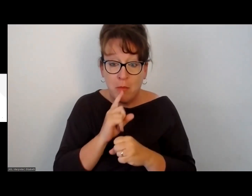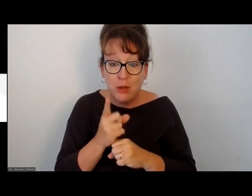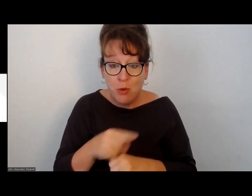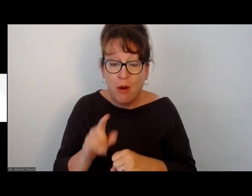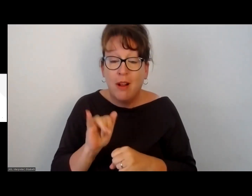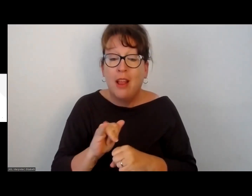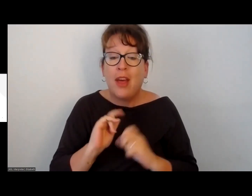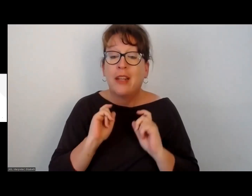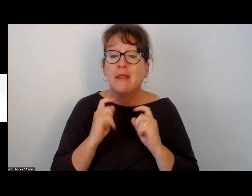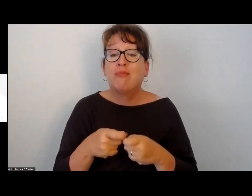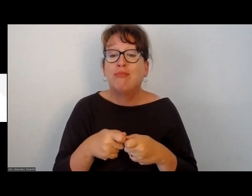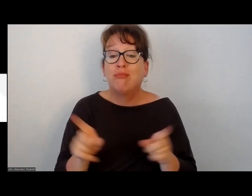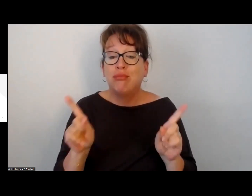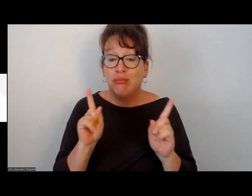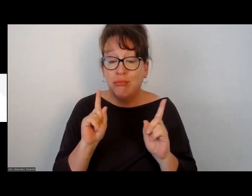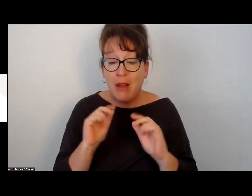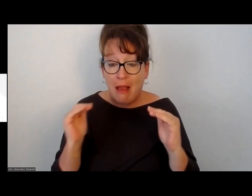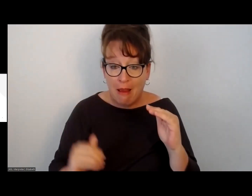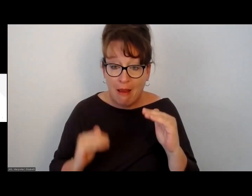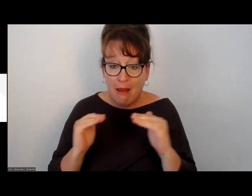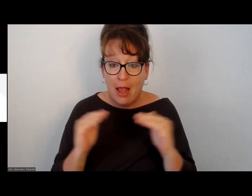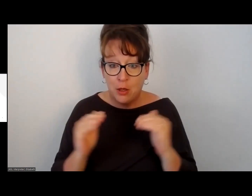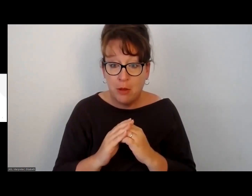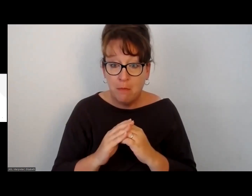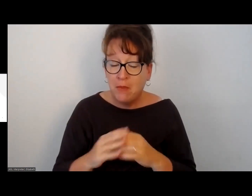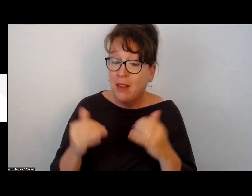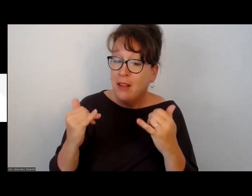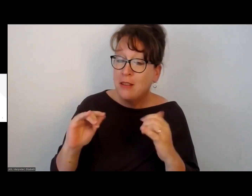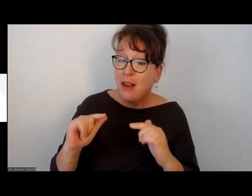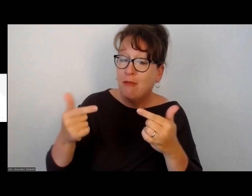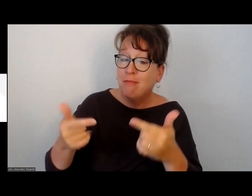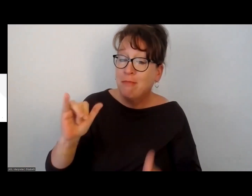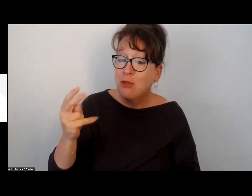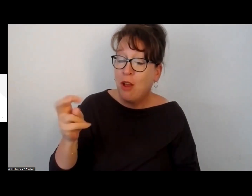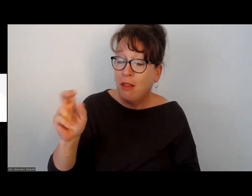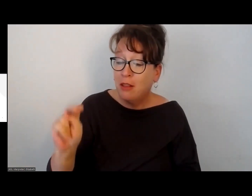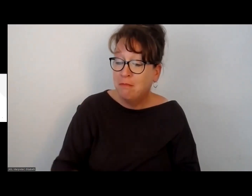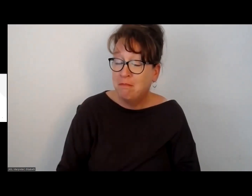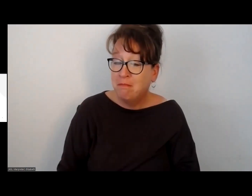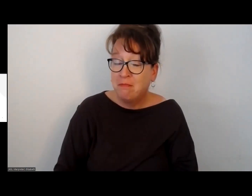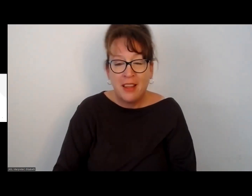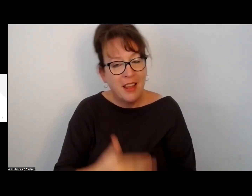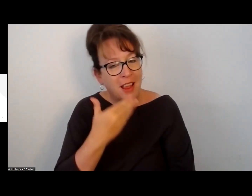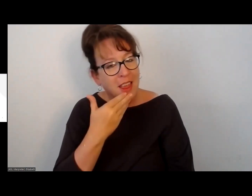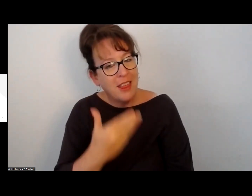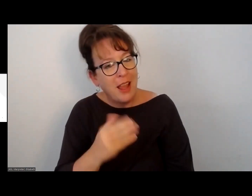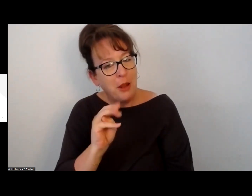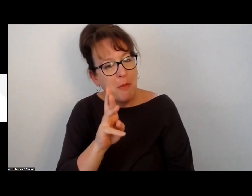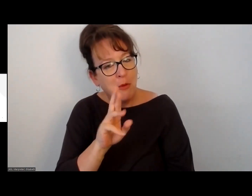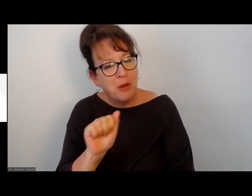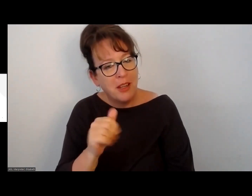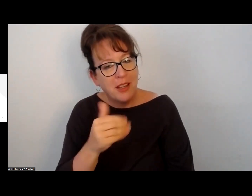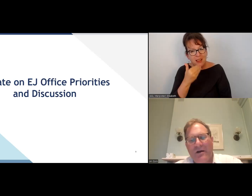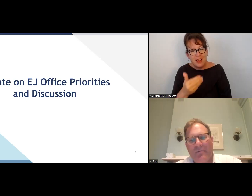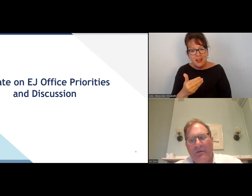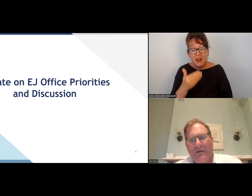So with that said, I'll pass it to you, Jonathan. Thank you, Maria Belen, and thank you everyone for making